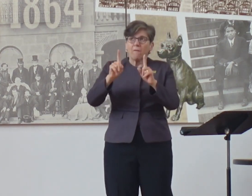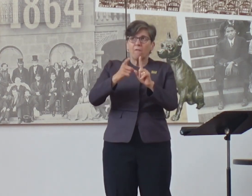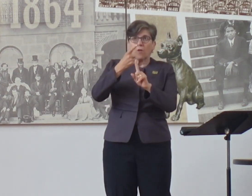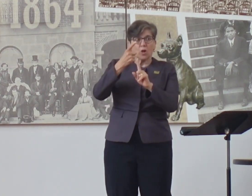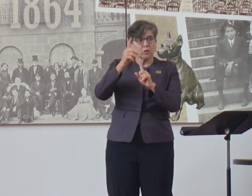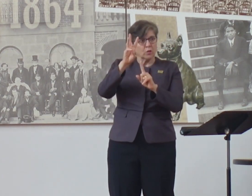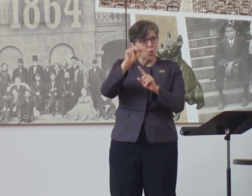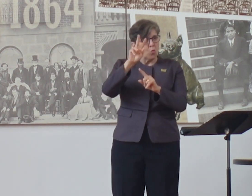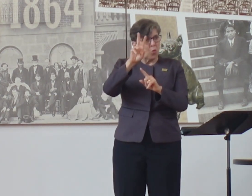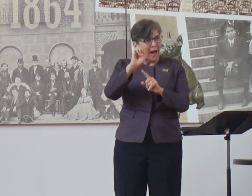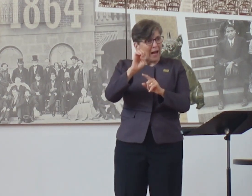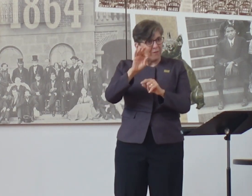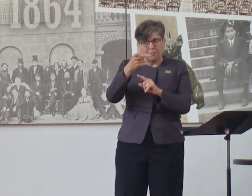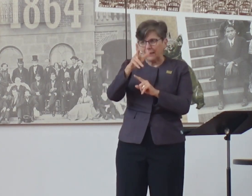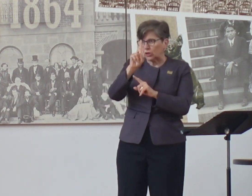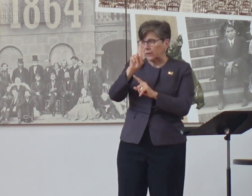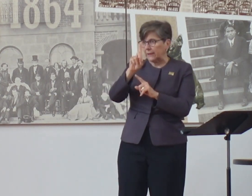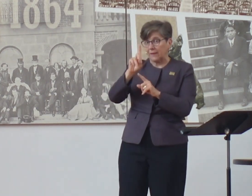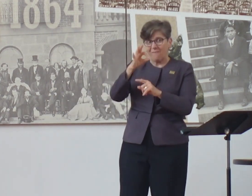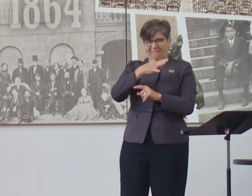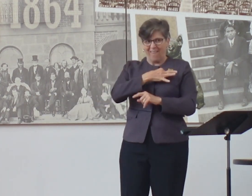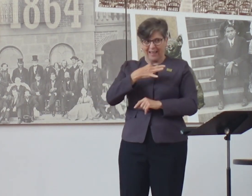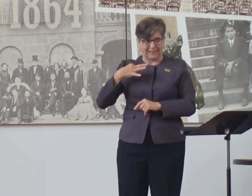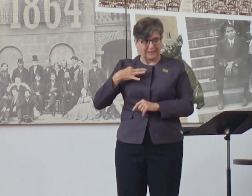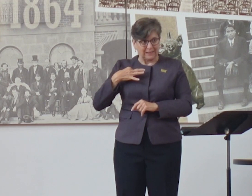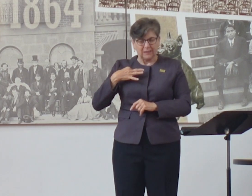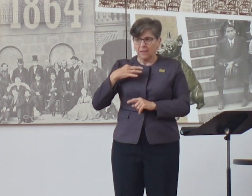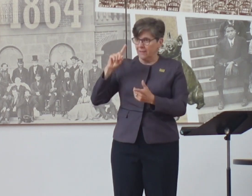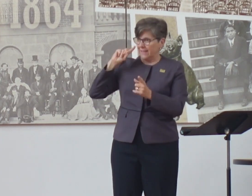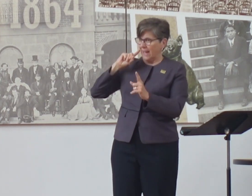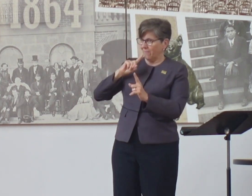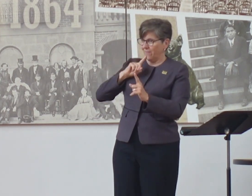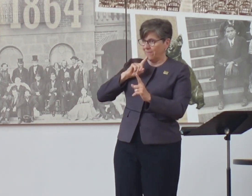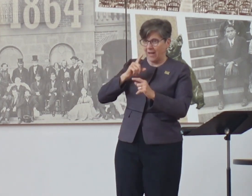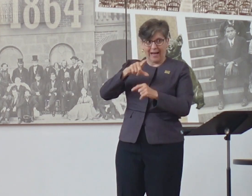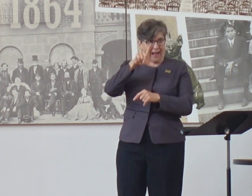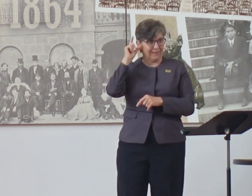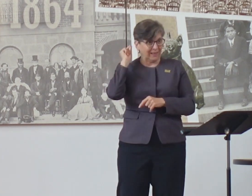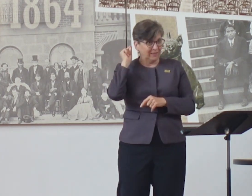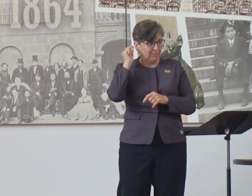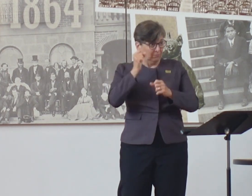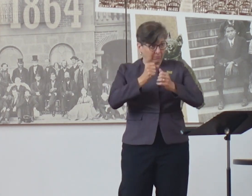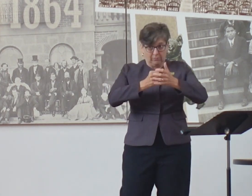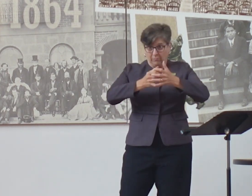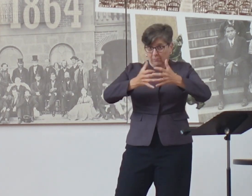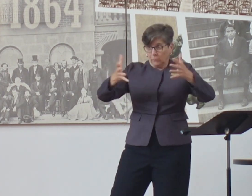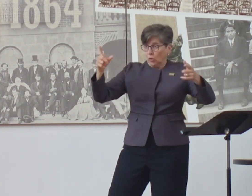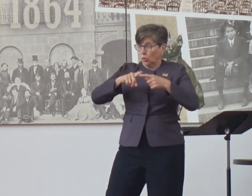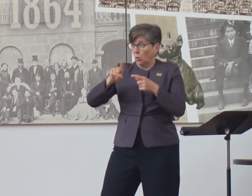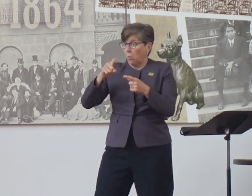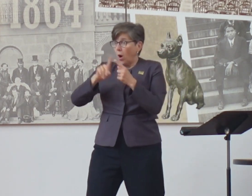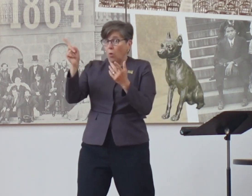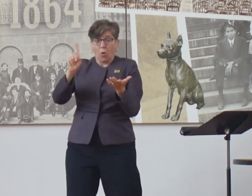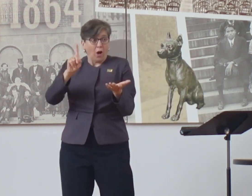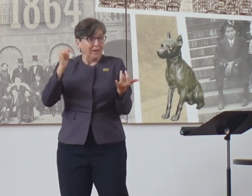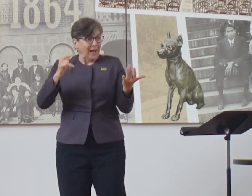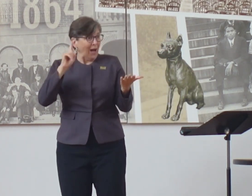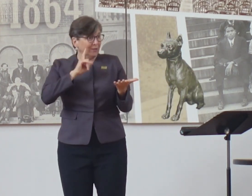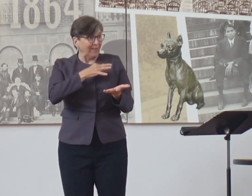Nancy also was one of the first wave of individuals to get a PhD as faculty members as deaf people, and then work here at